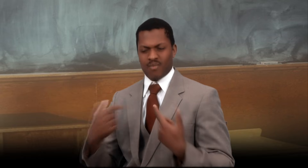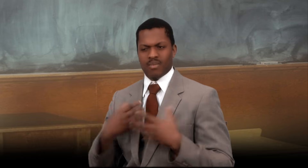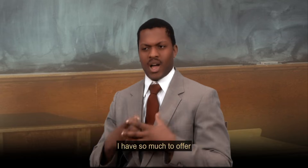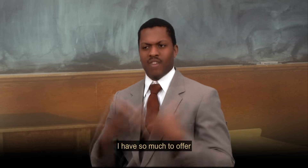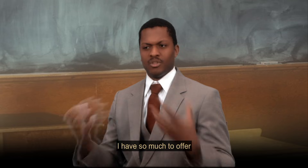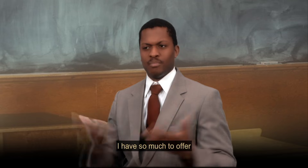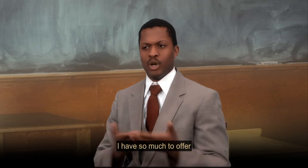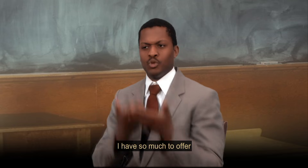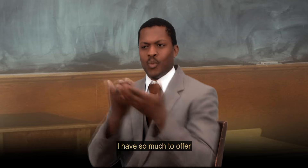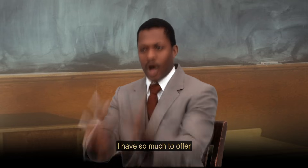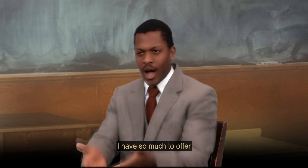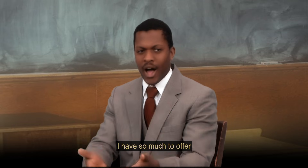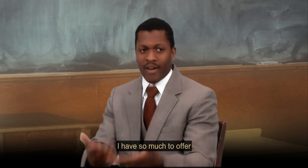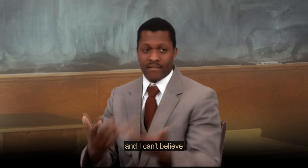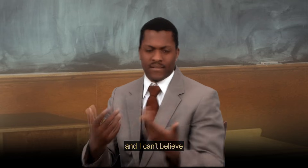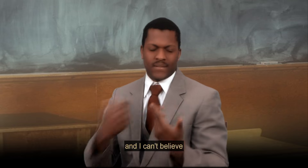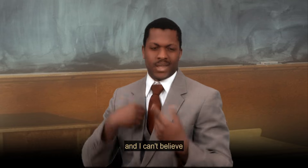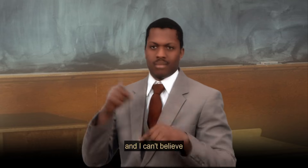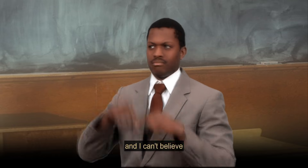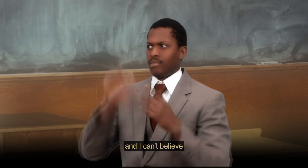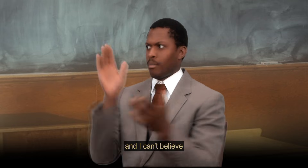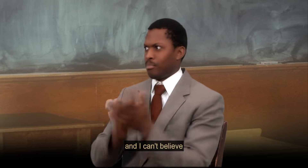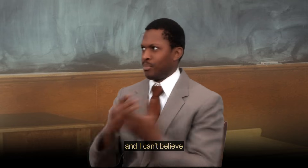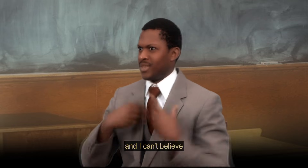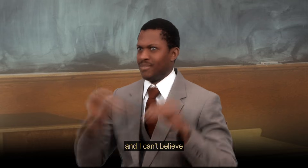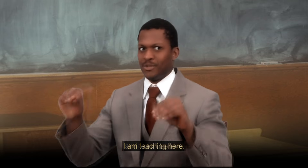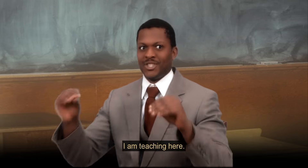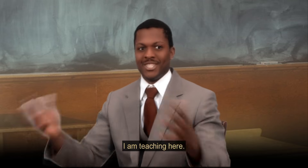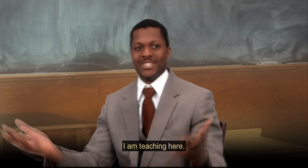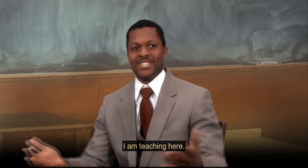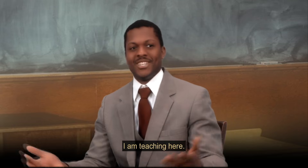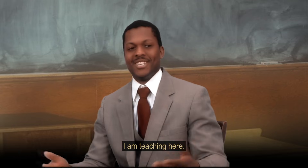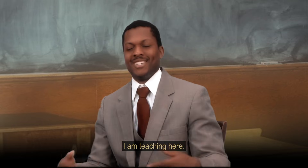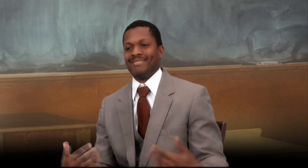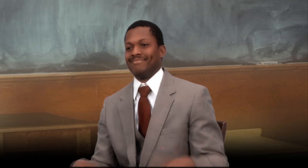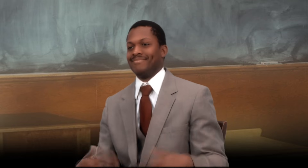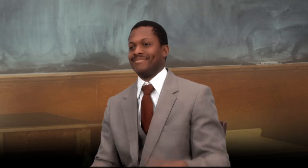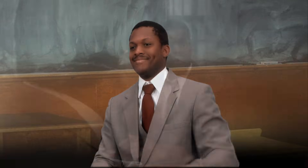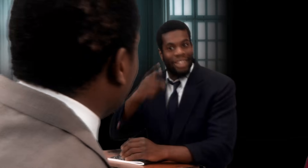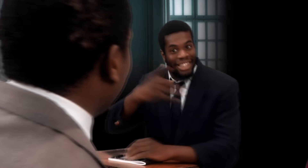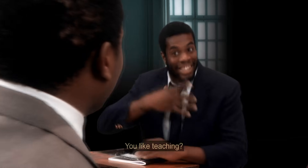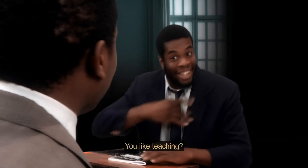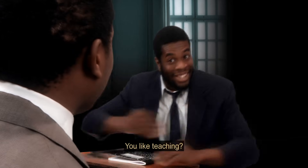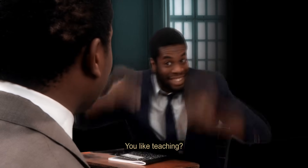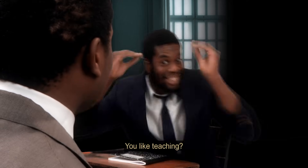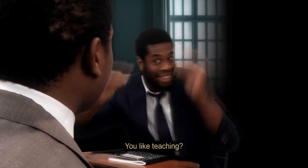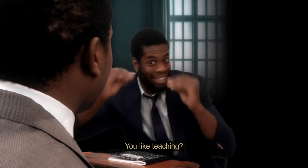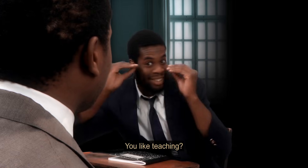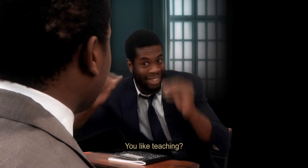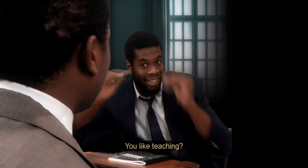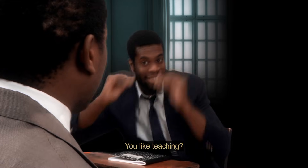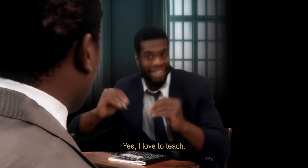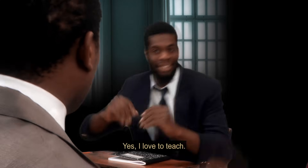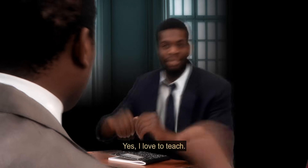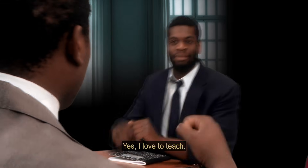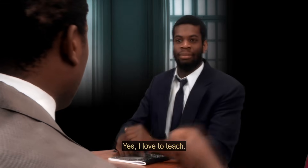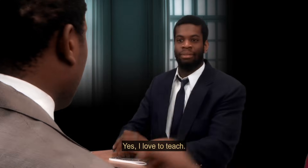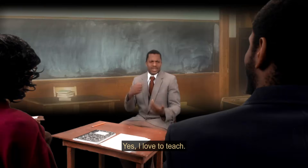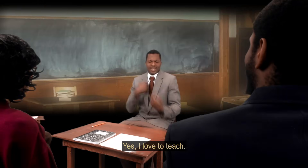I have so much to offer, and I can't believe I am teaching here. Do you like teaching? Yes, I